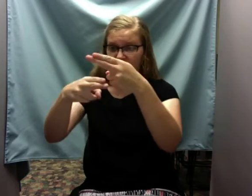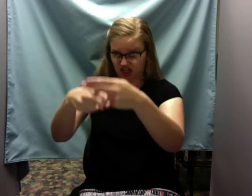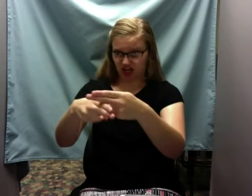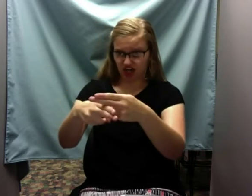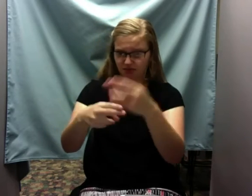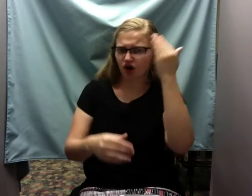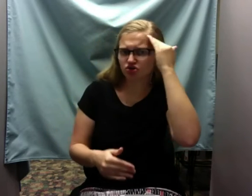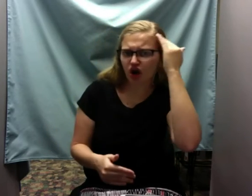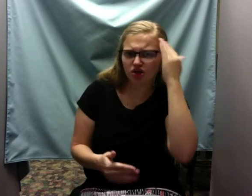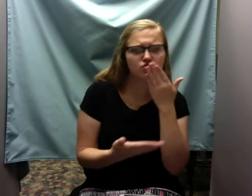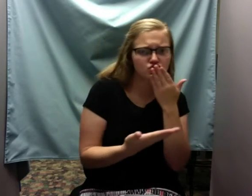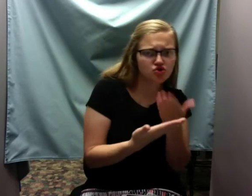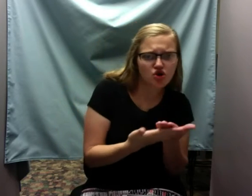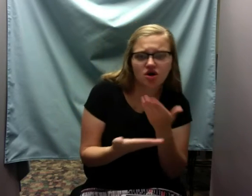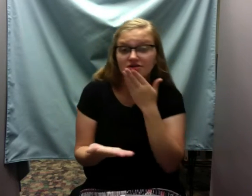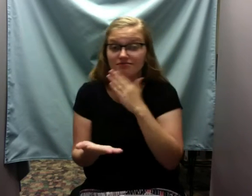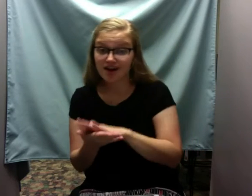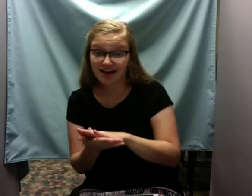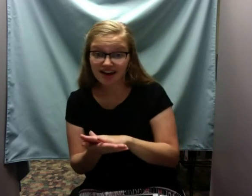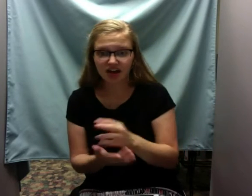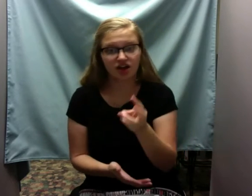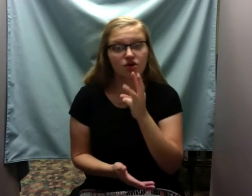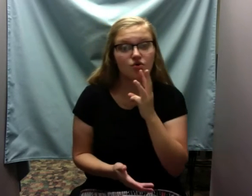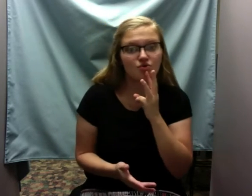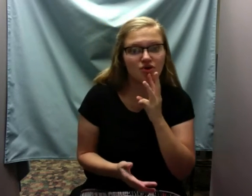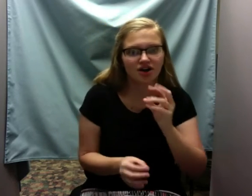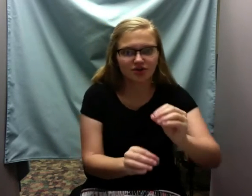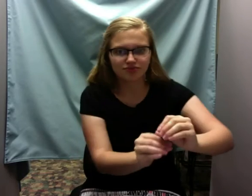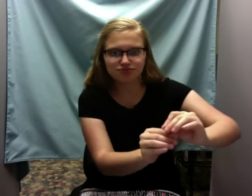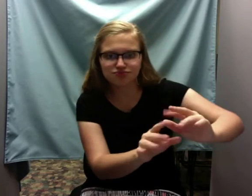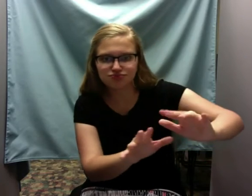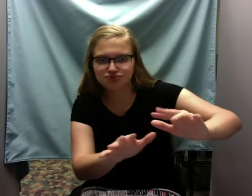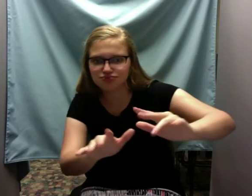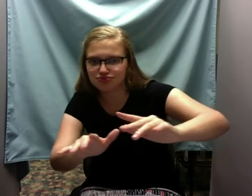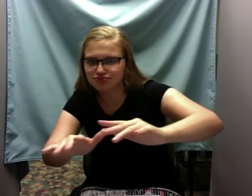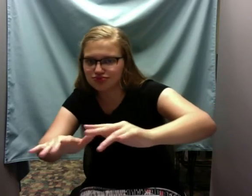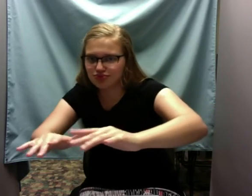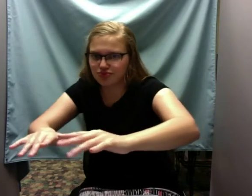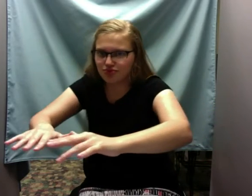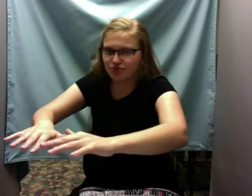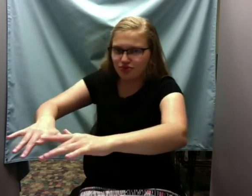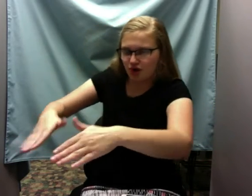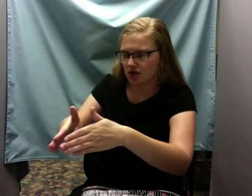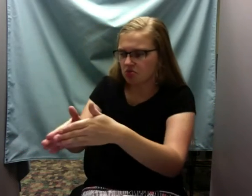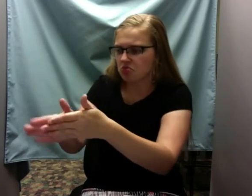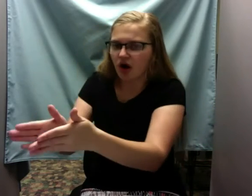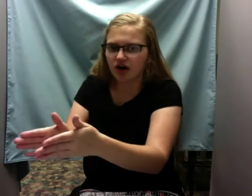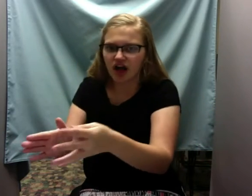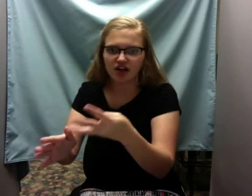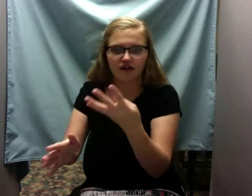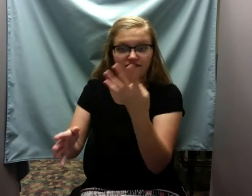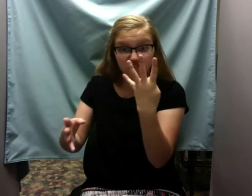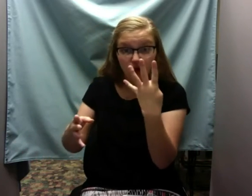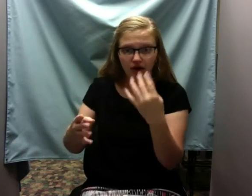evil. And a river went out of Eden to water the garden, and from thence it was parted, and became into 4 heads. The name